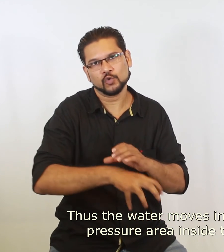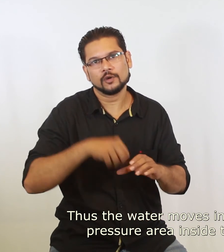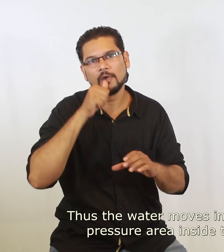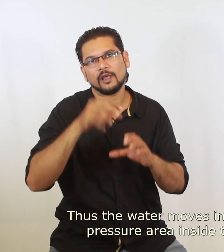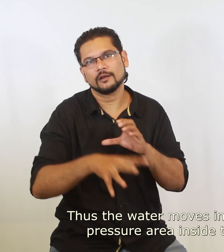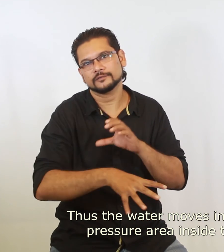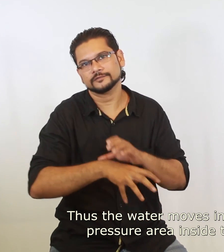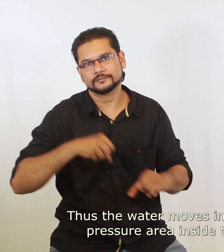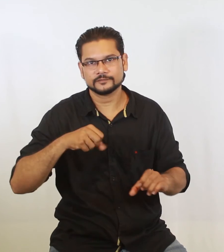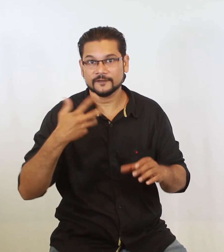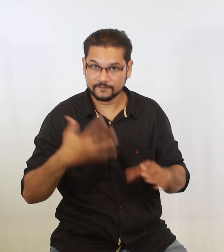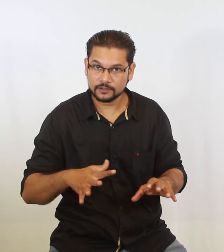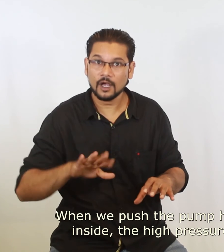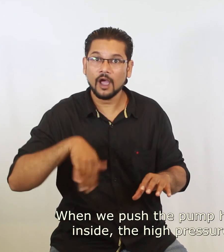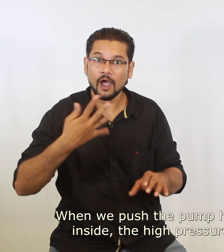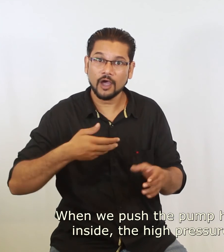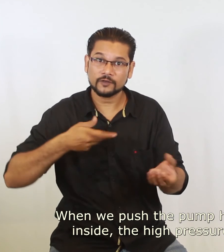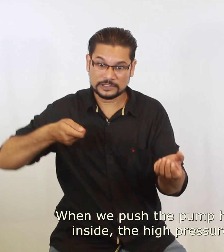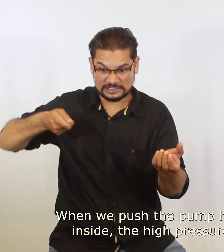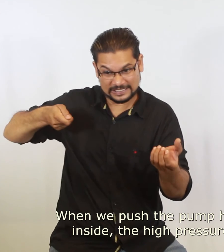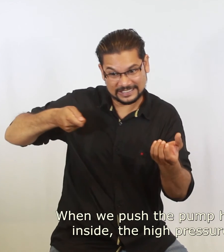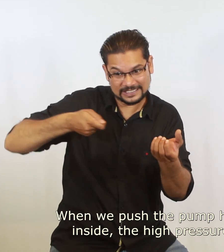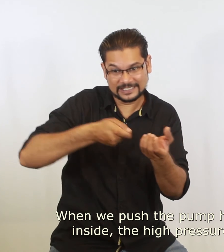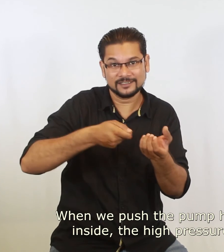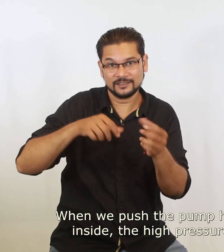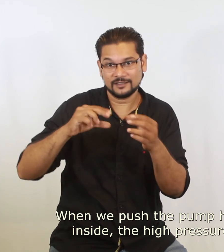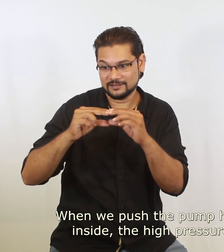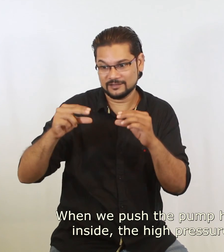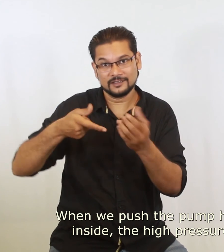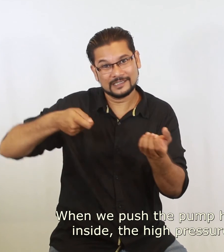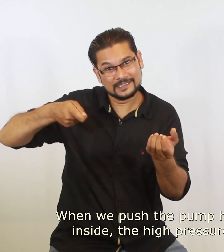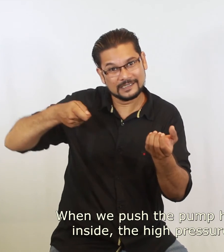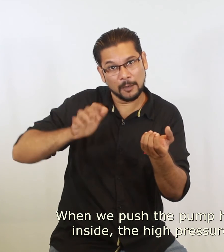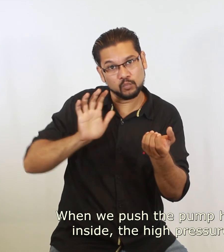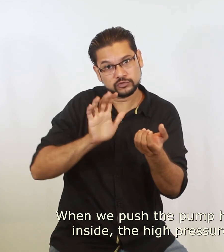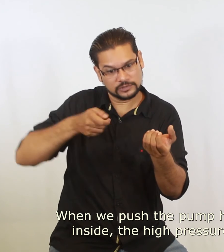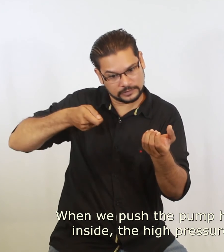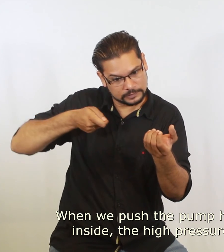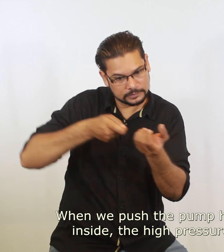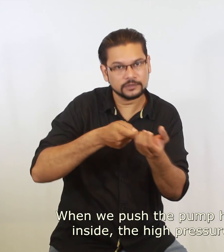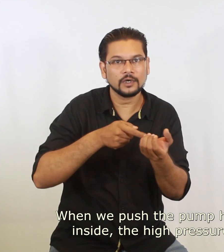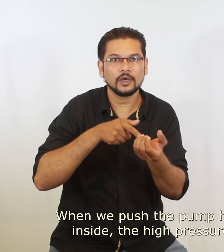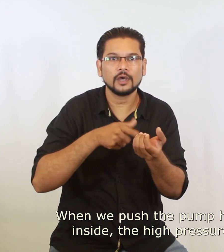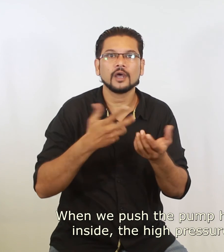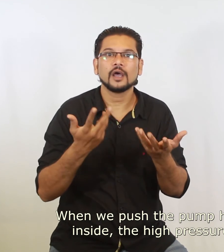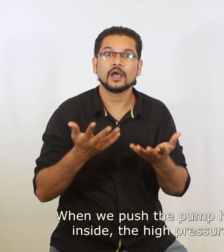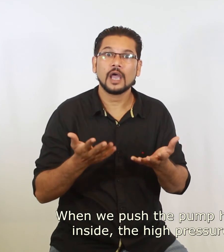towards low pressure area inside the pump. When we push the pump handle towards inside, the high pressure is